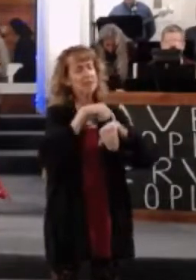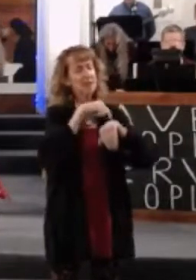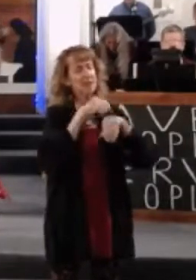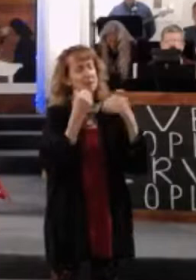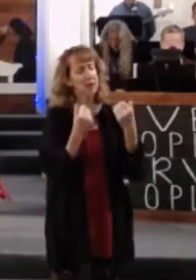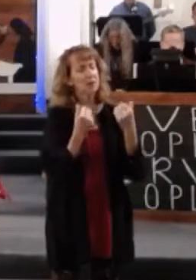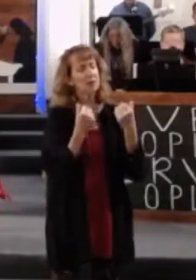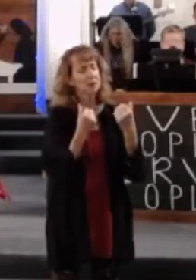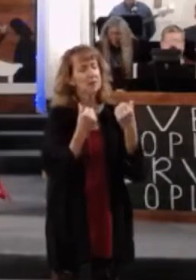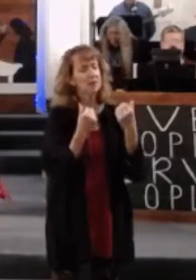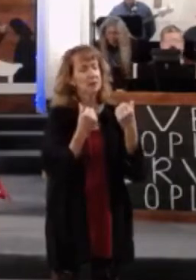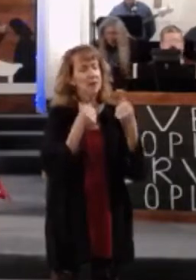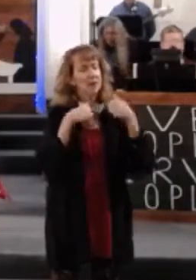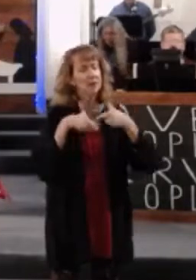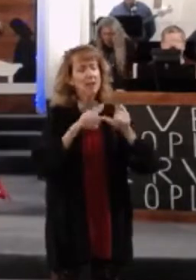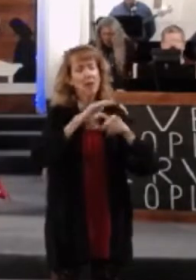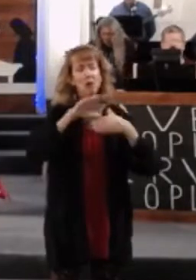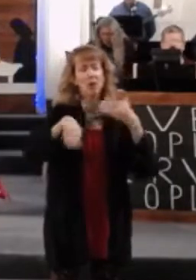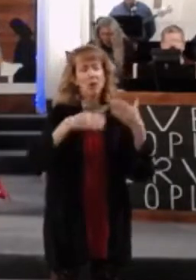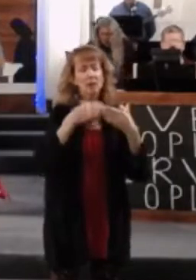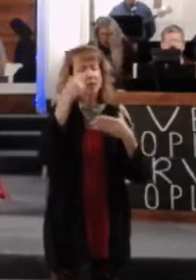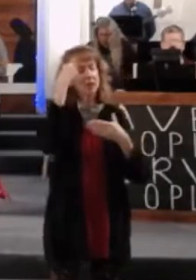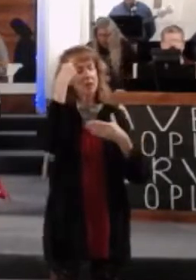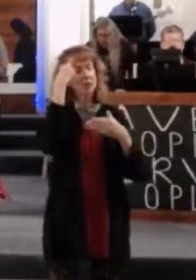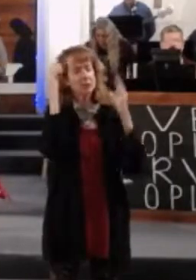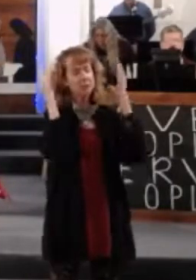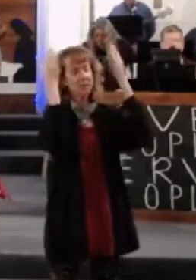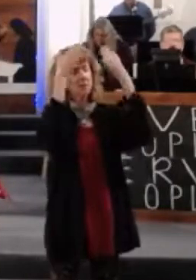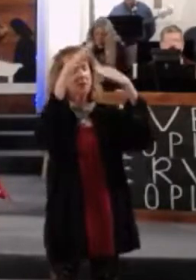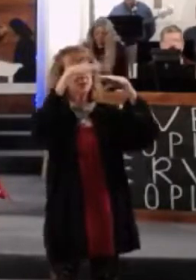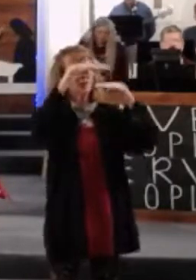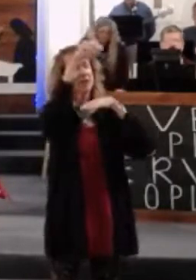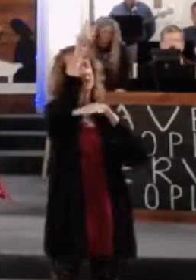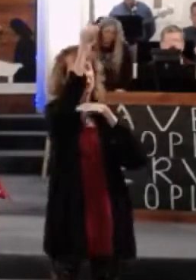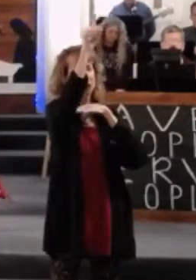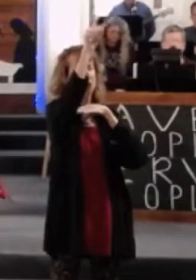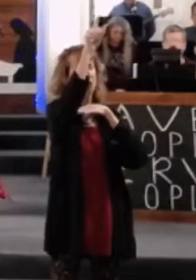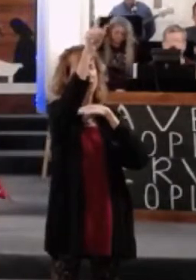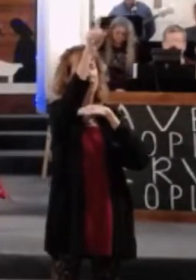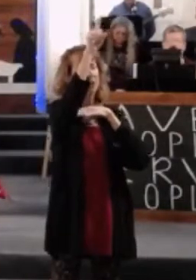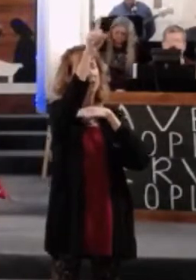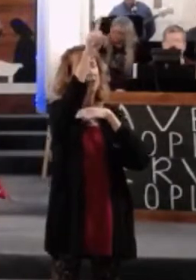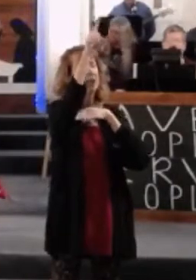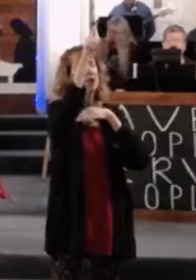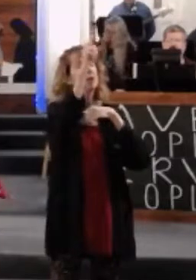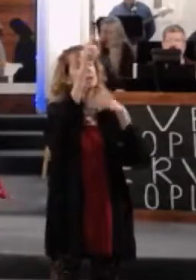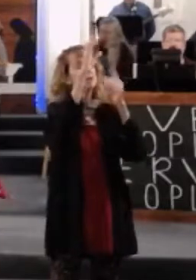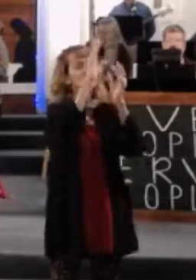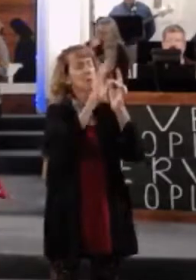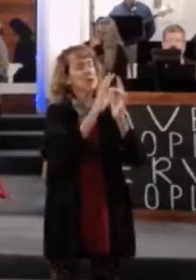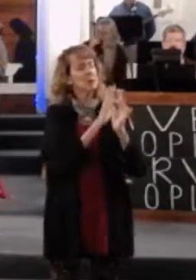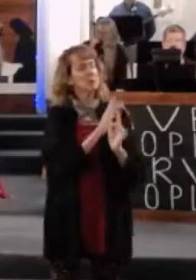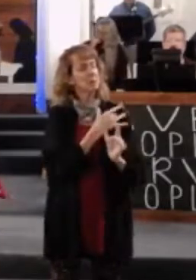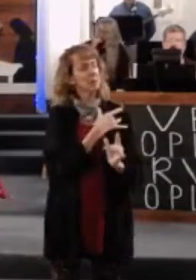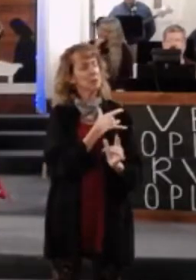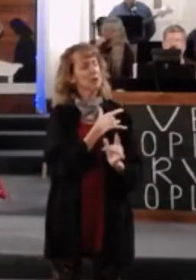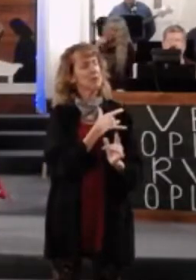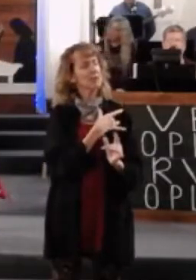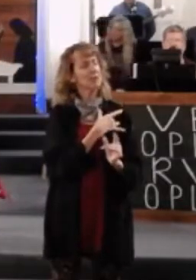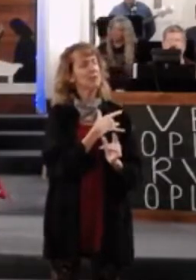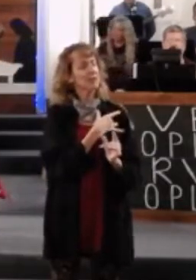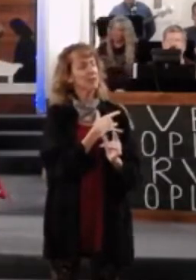morning. Let all our thoughts be focused on you and your greatness. We pray you would speak through Ron as he brings the message this